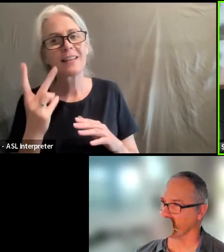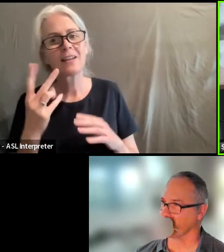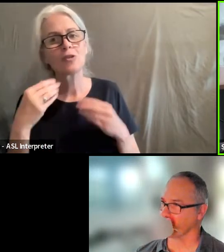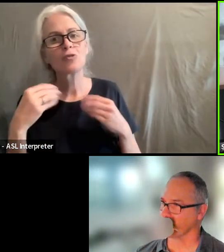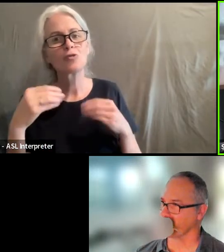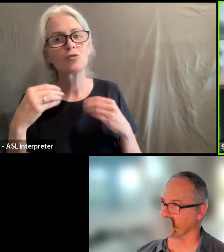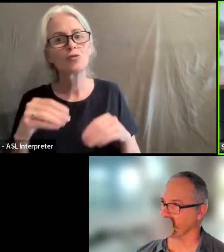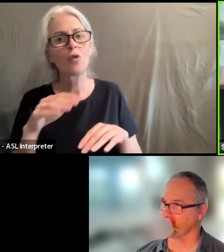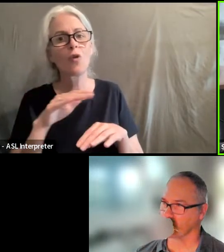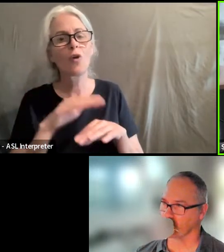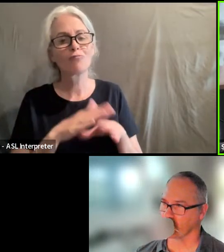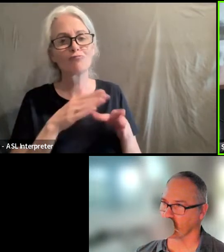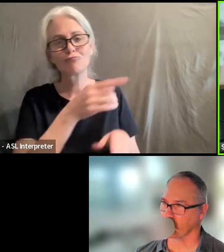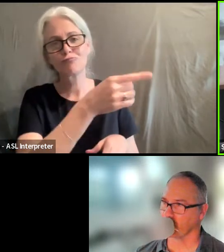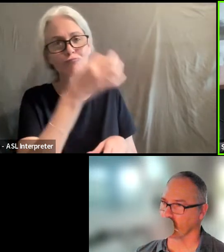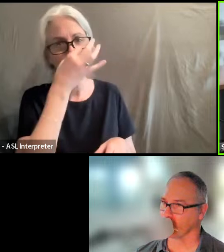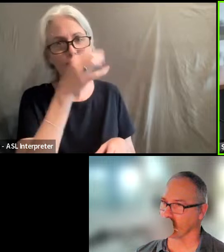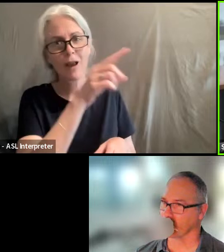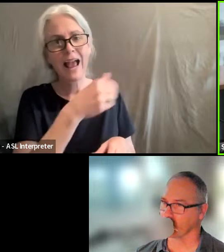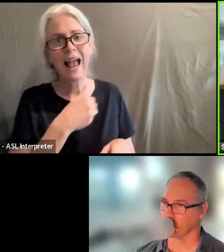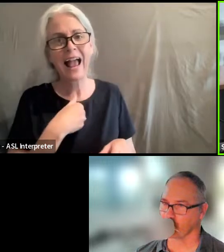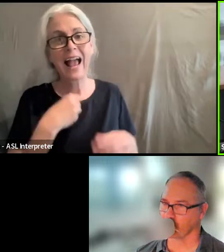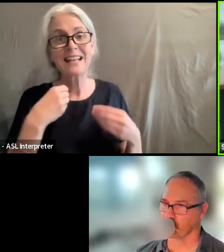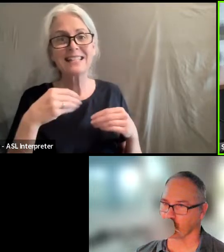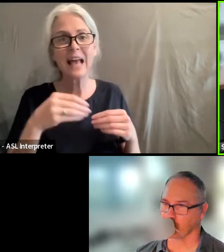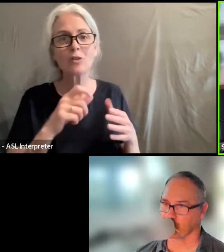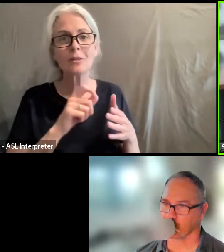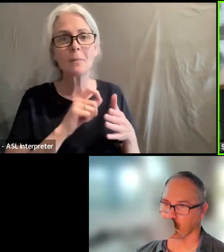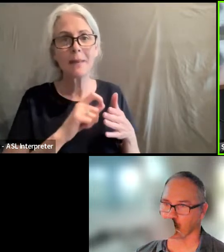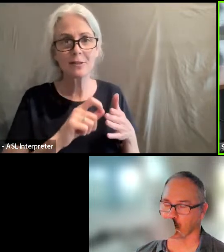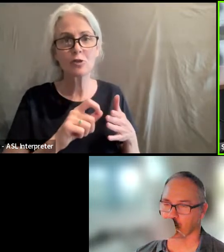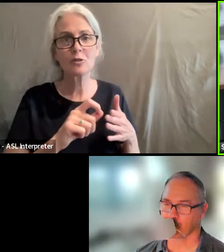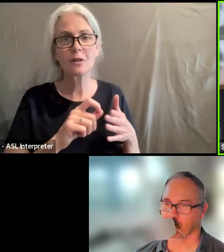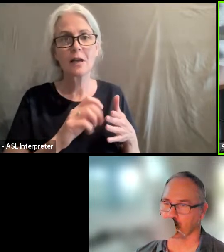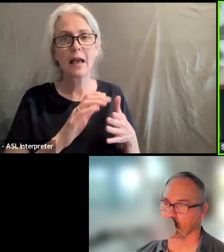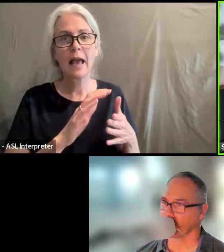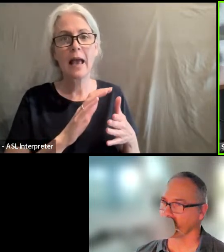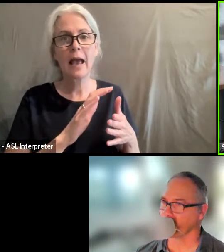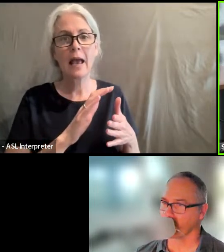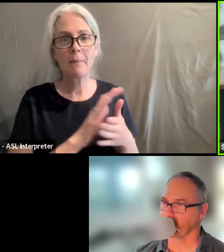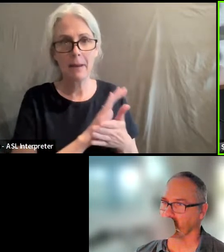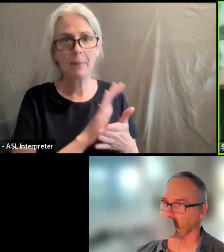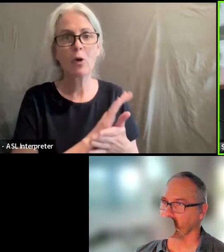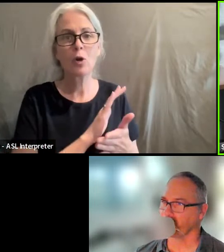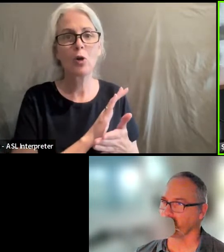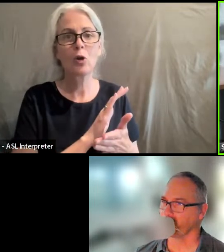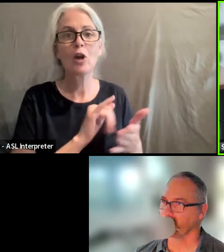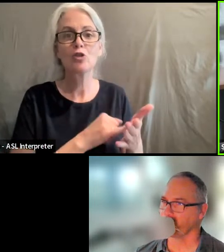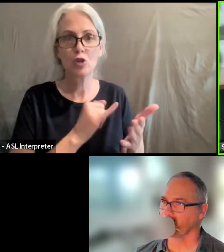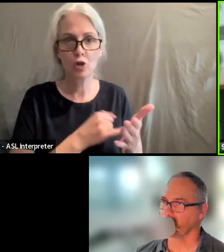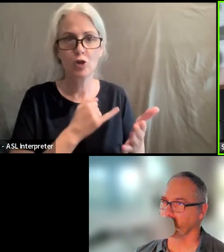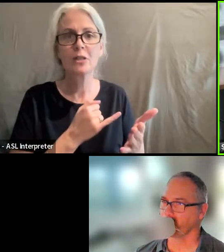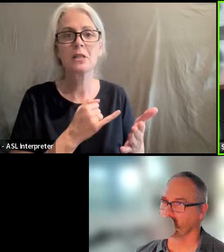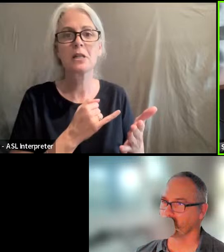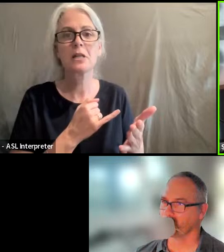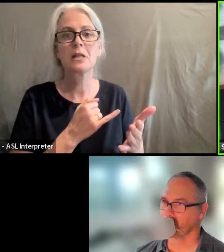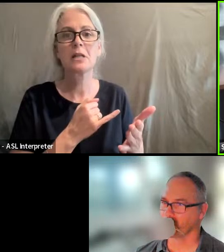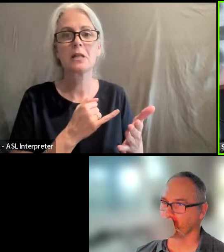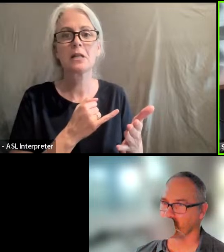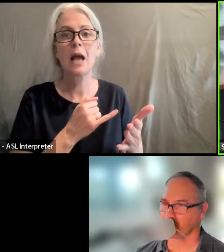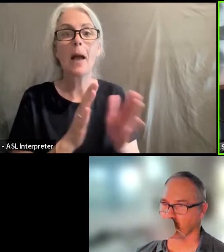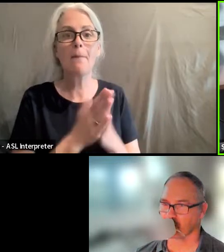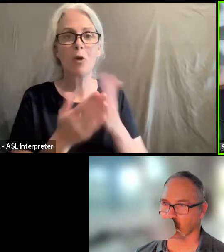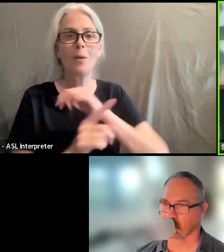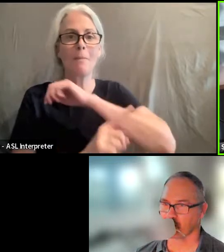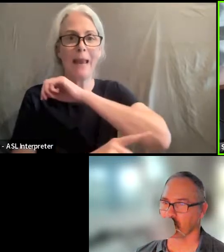Burlingame Avenue that's it sells pencils and paper, journals and like book bags